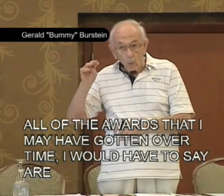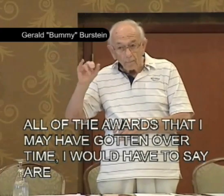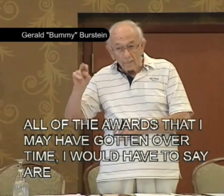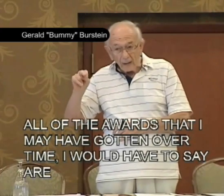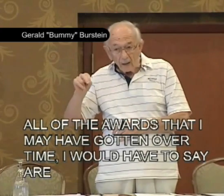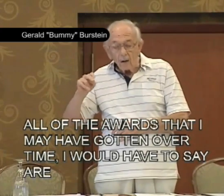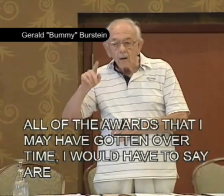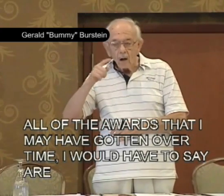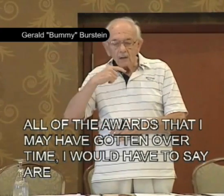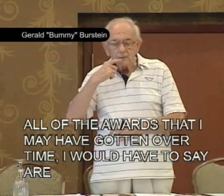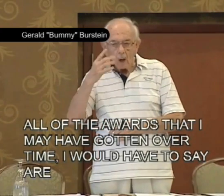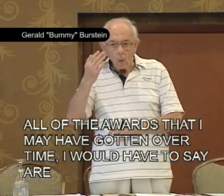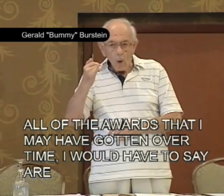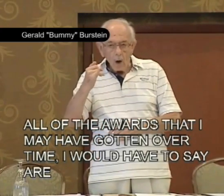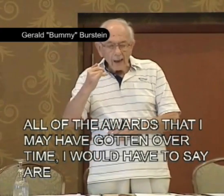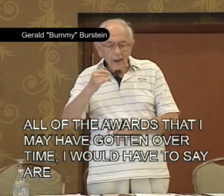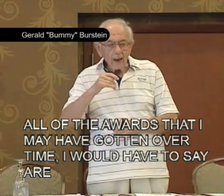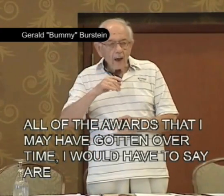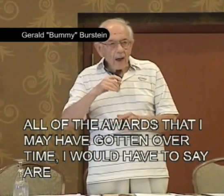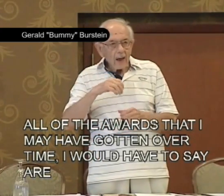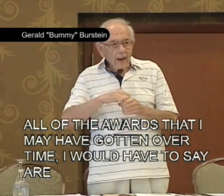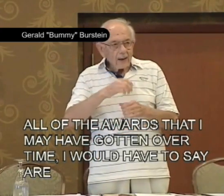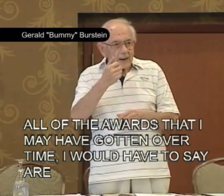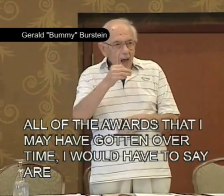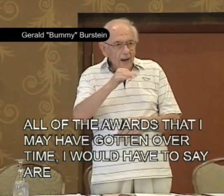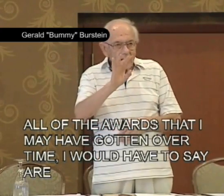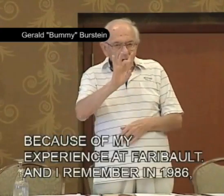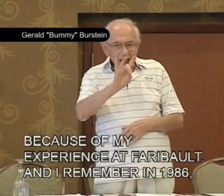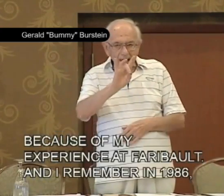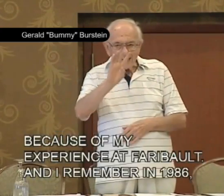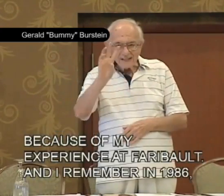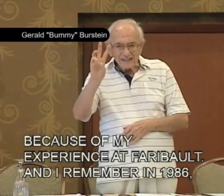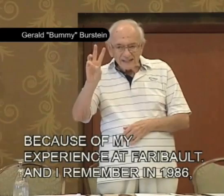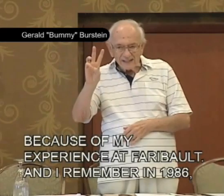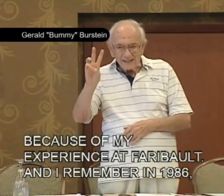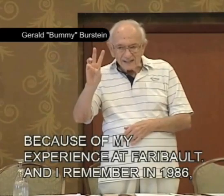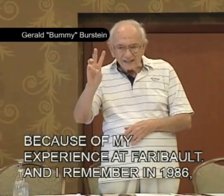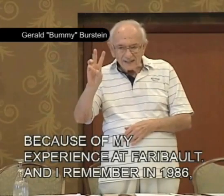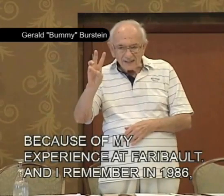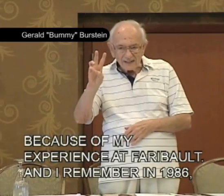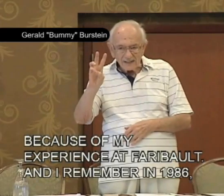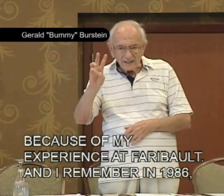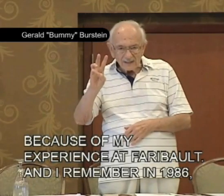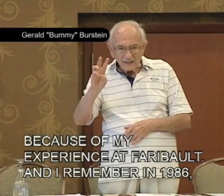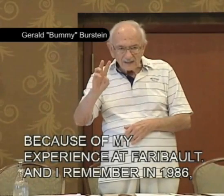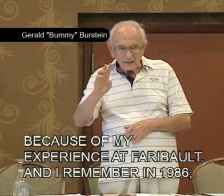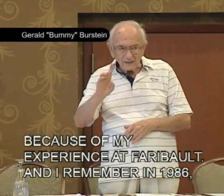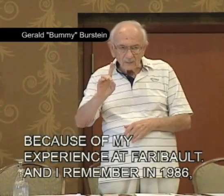I would have to say are because of my experience in Faribault and I remember in 1986